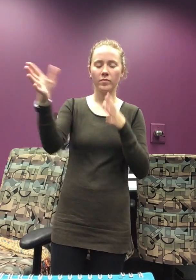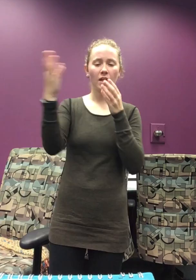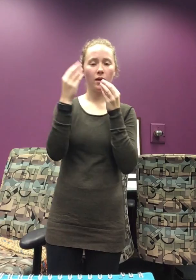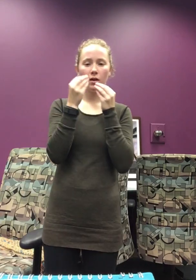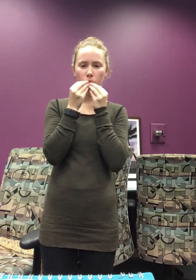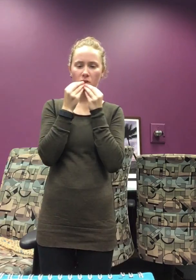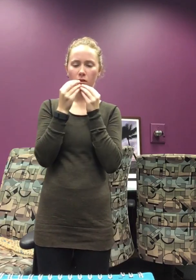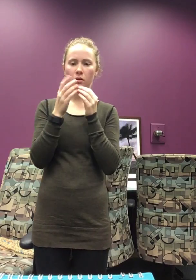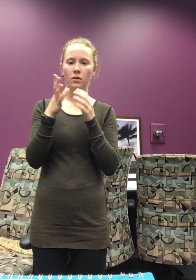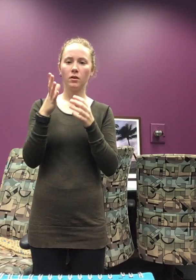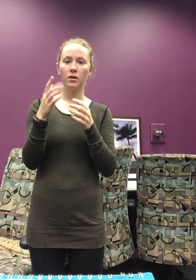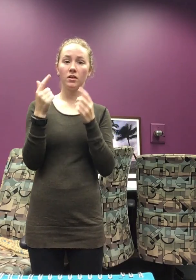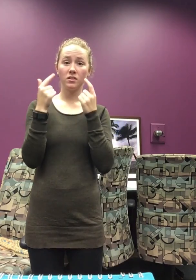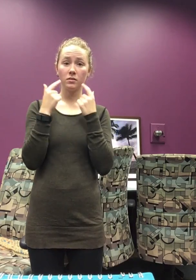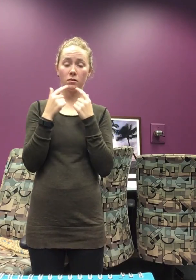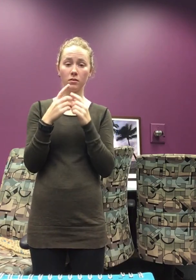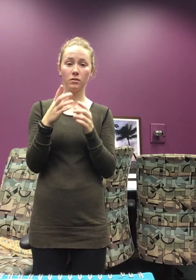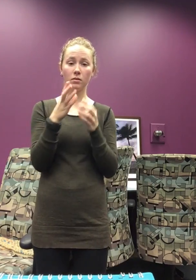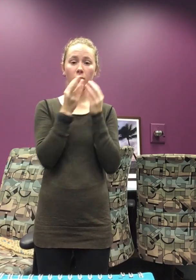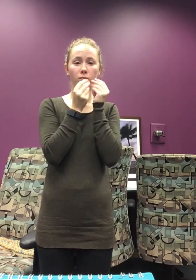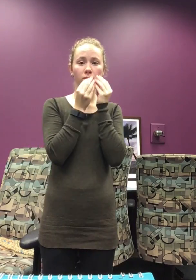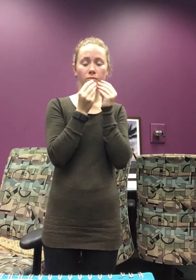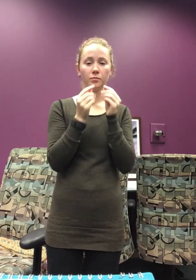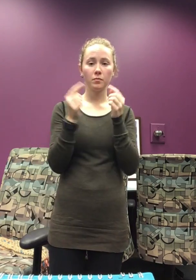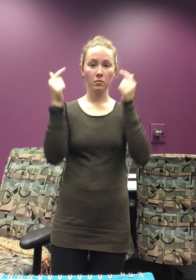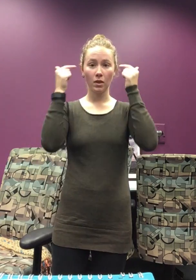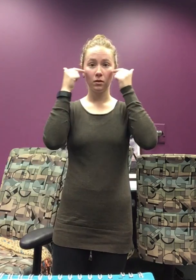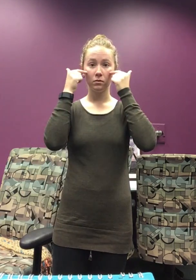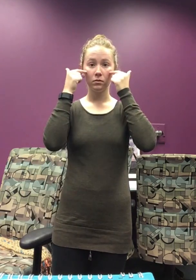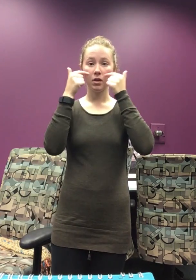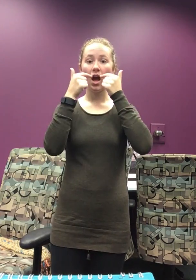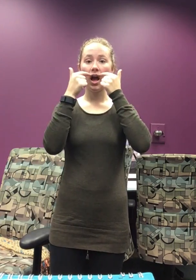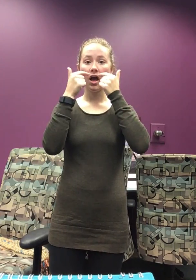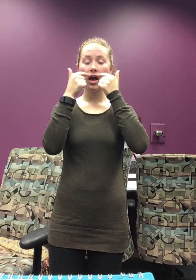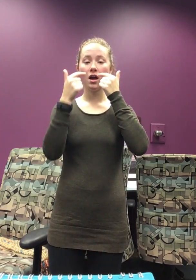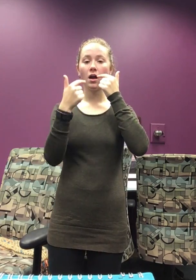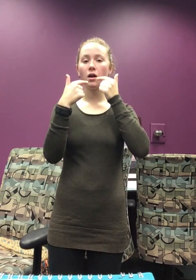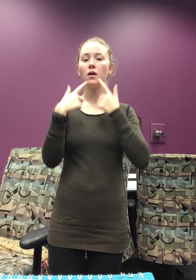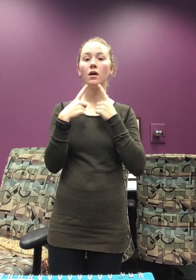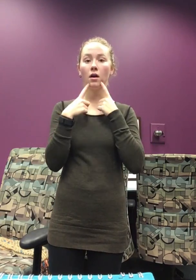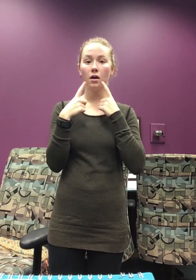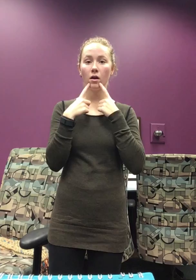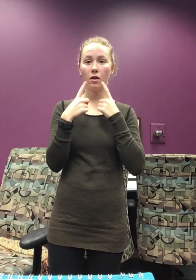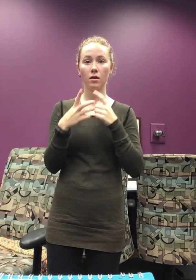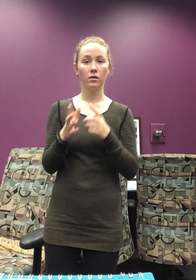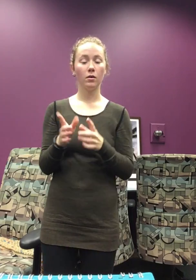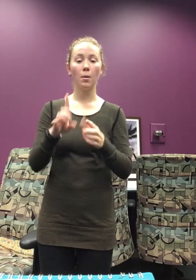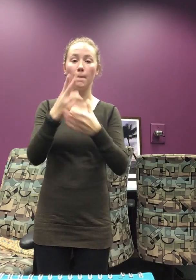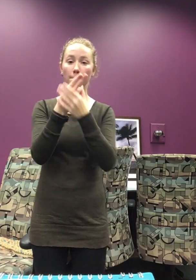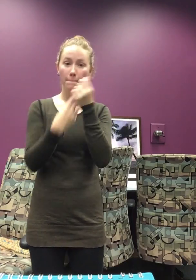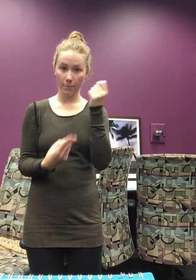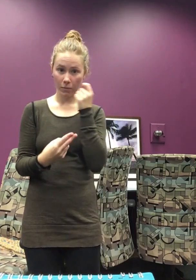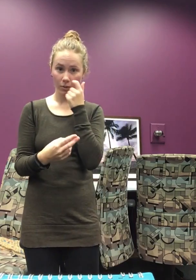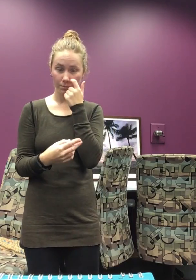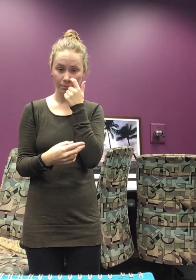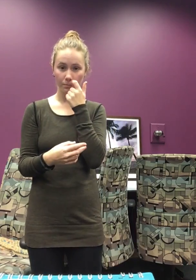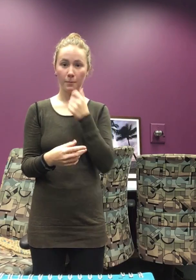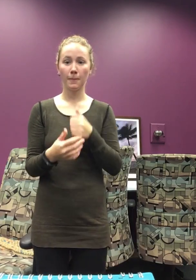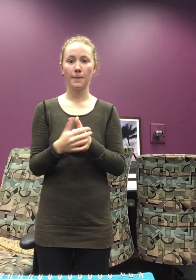in the top of our mouth. That was strange. I never knew where that came from before. But today our